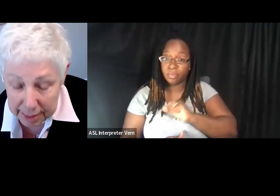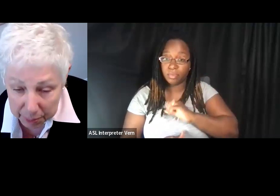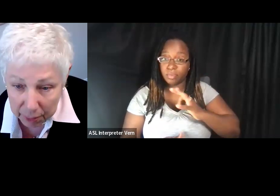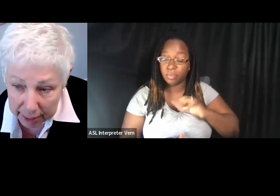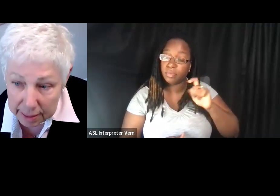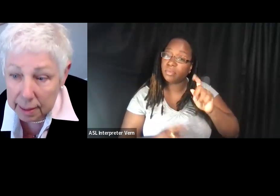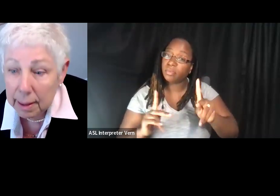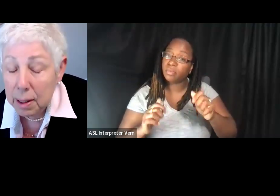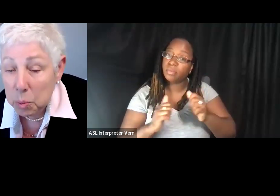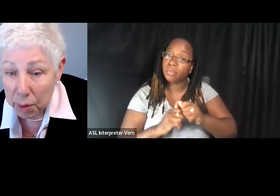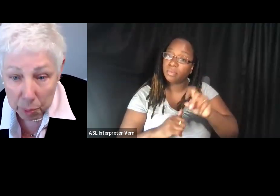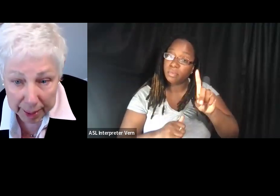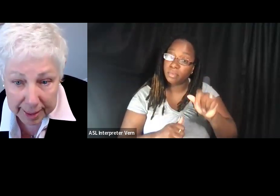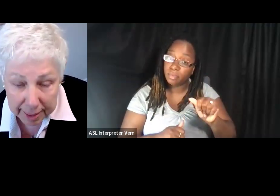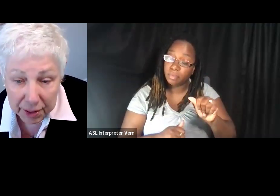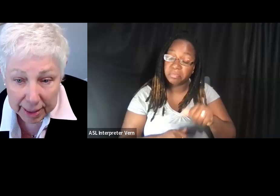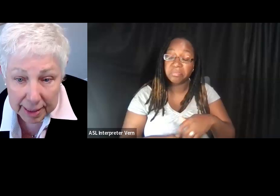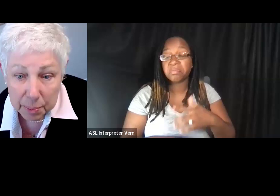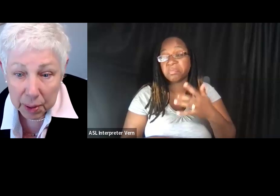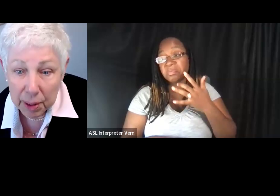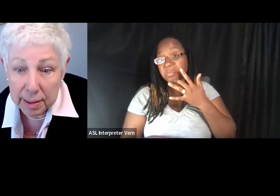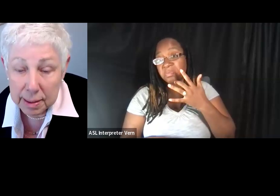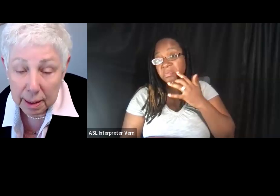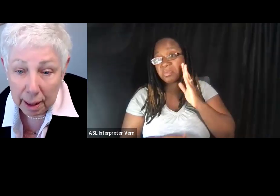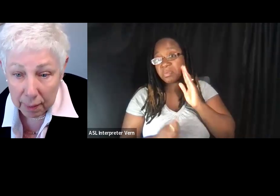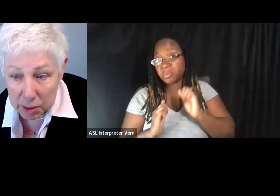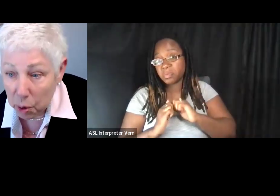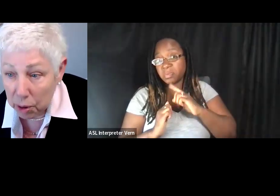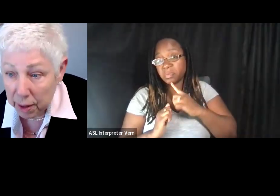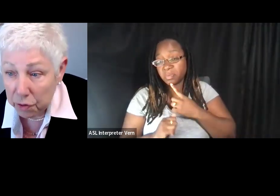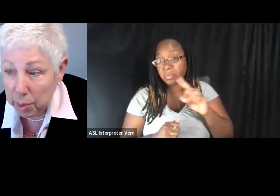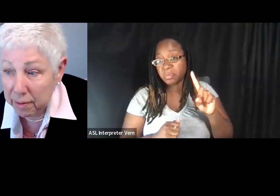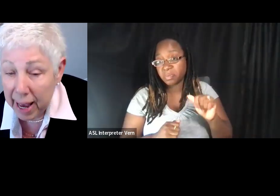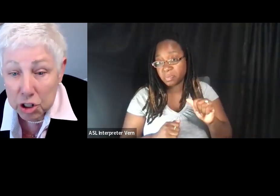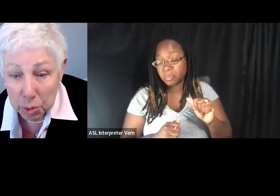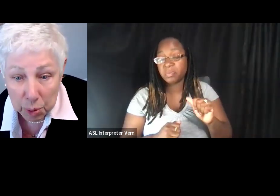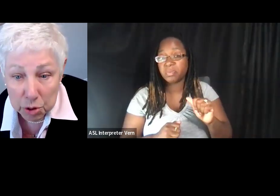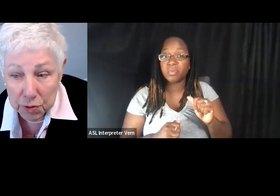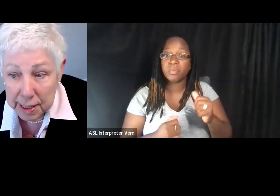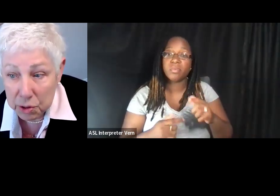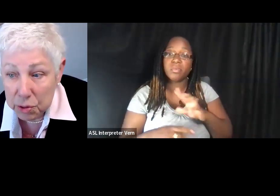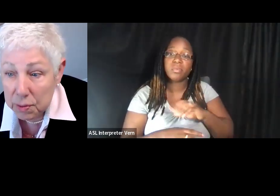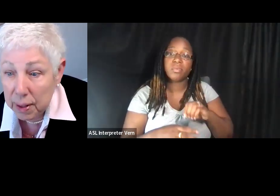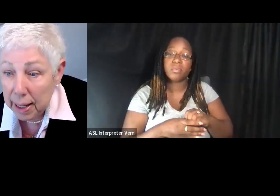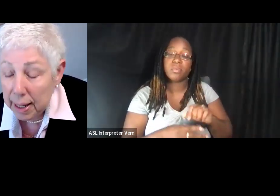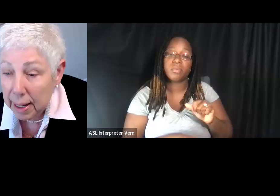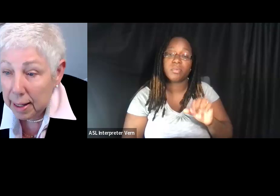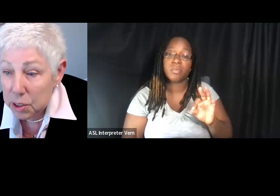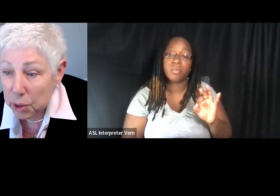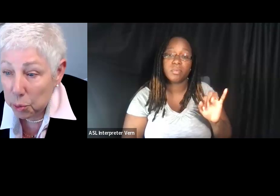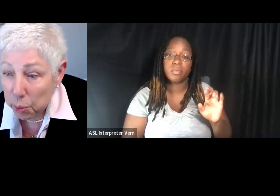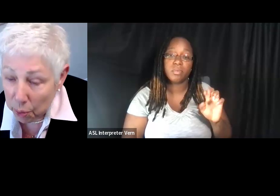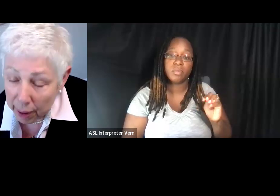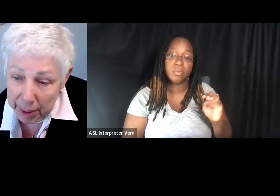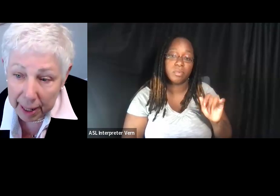with disabilities, preferably significant disabilities, as part of the affirmative action approach of centers.